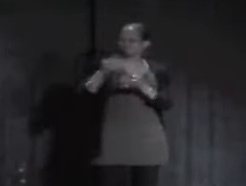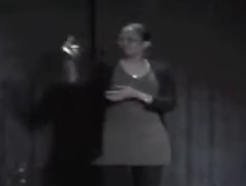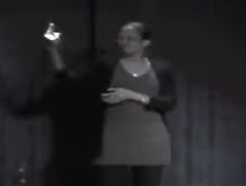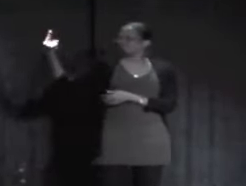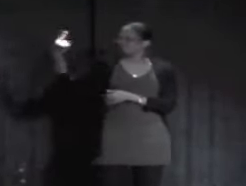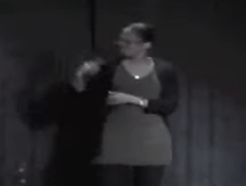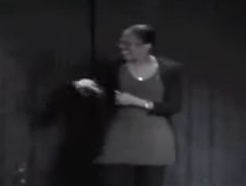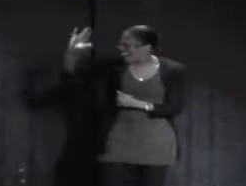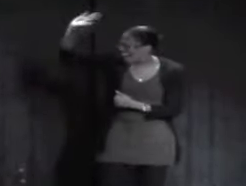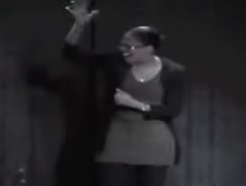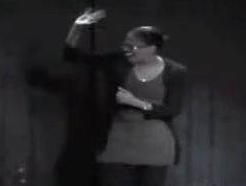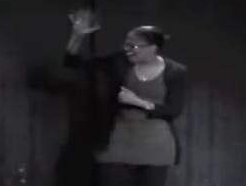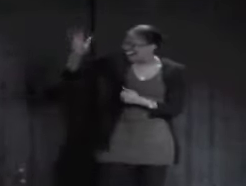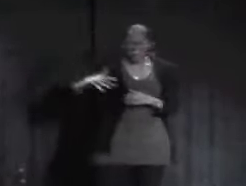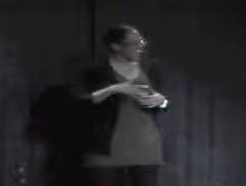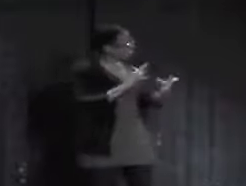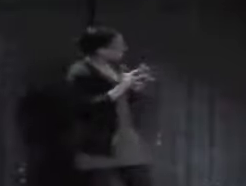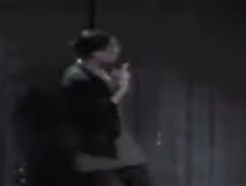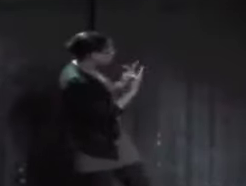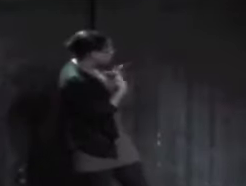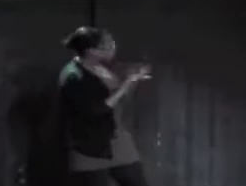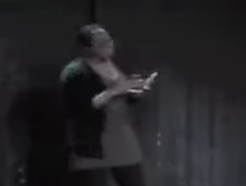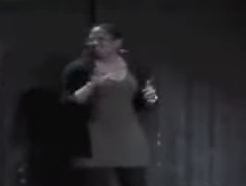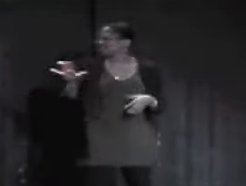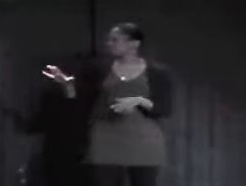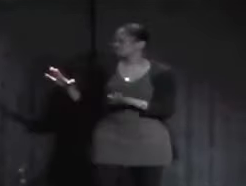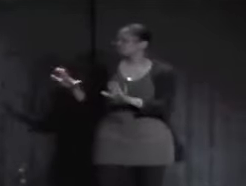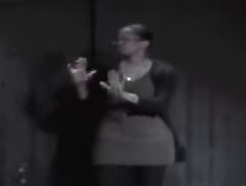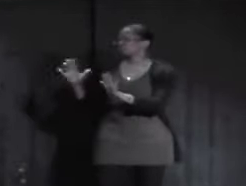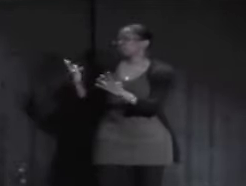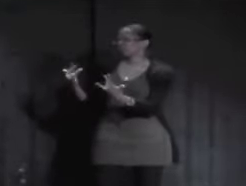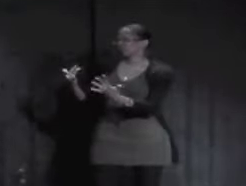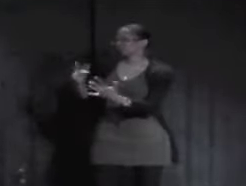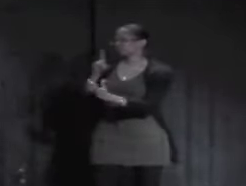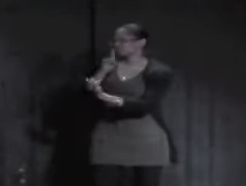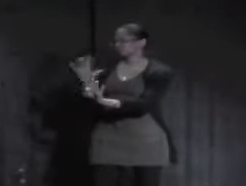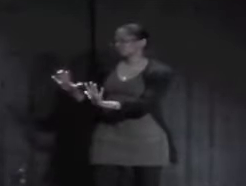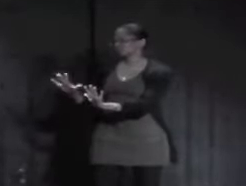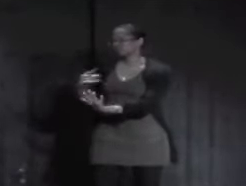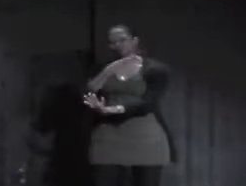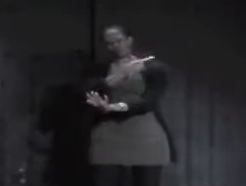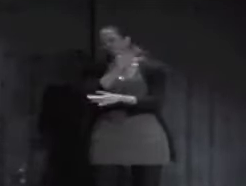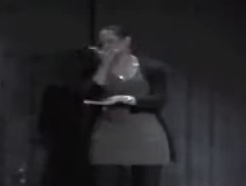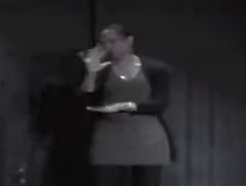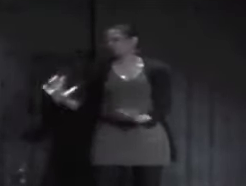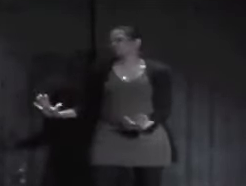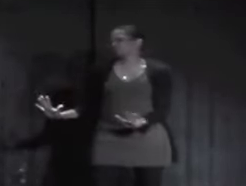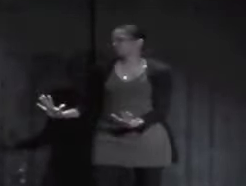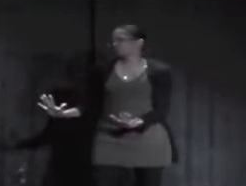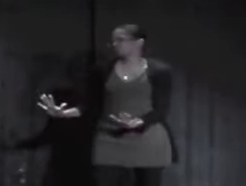The tree doctor shows up. "Oh, hey. Oh, hey, what's up? How you doing? All right, so I need you to wait a minute. I need you to see this